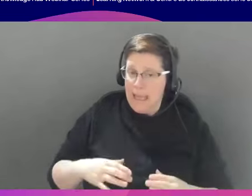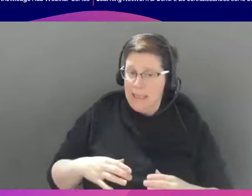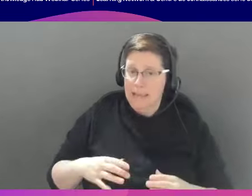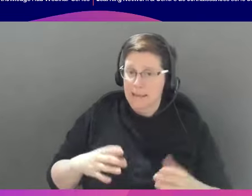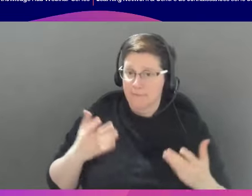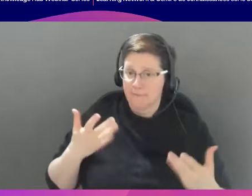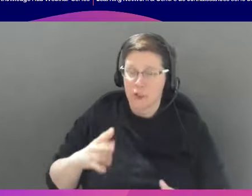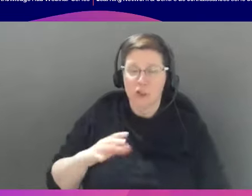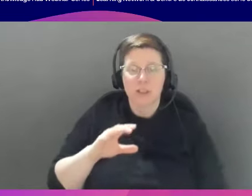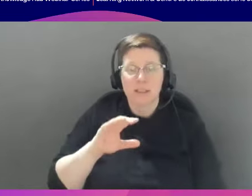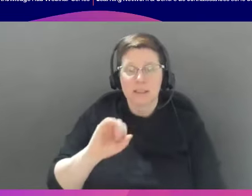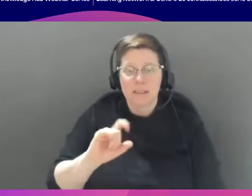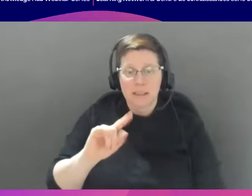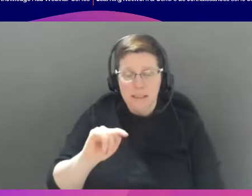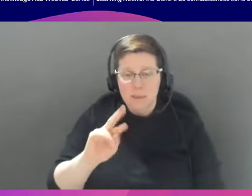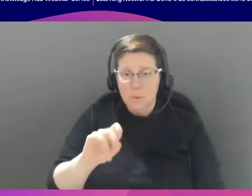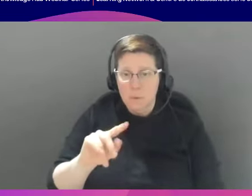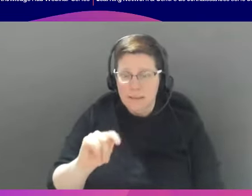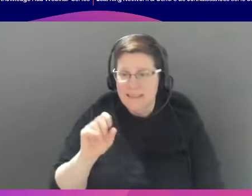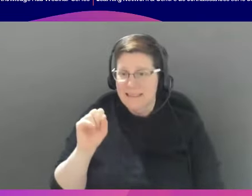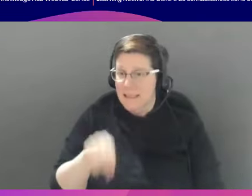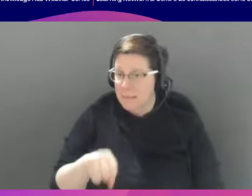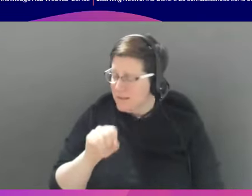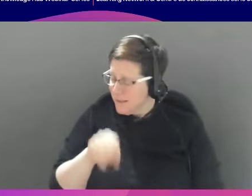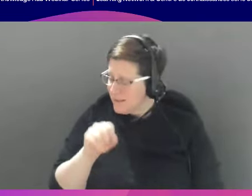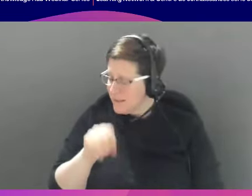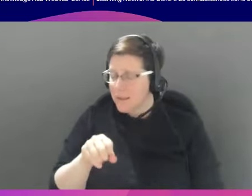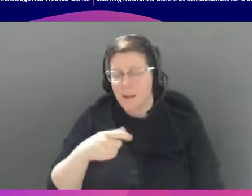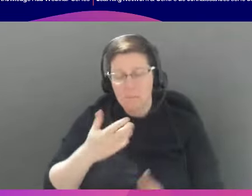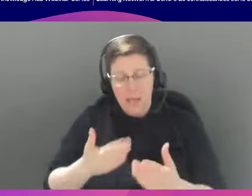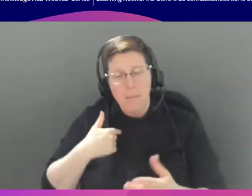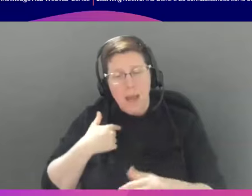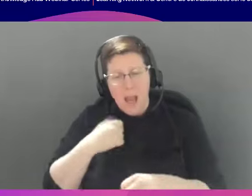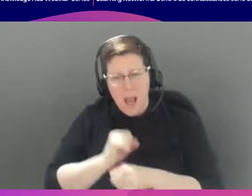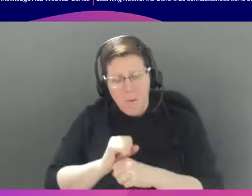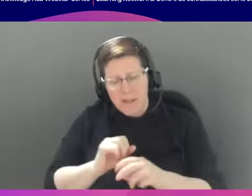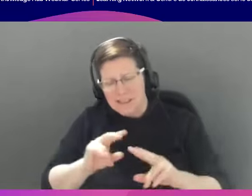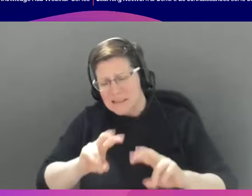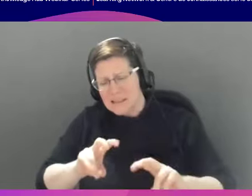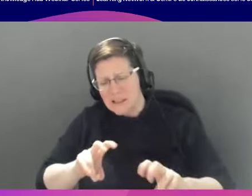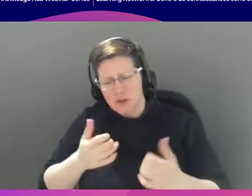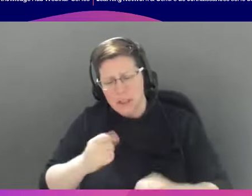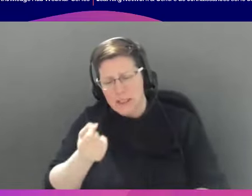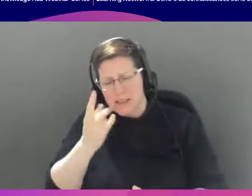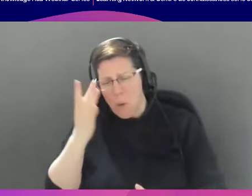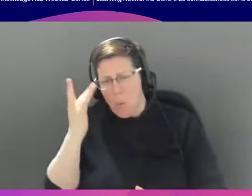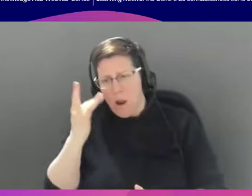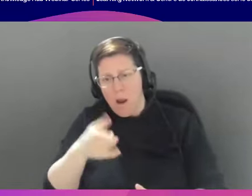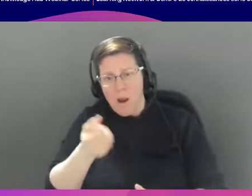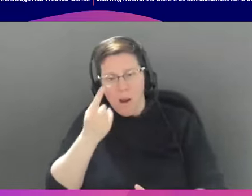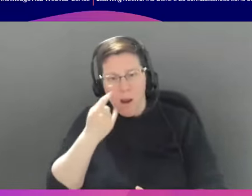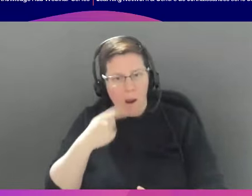course I have. And while I might work to understand why they got to where they're at, I certainly won't